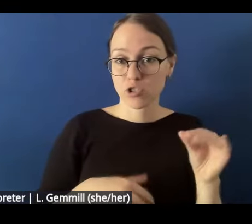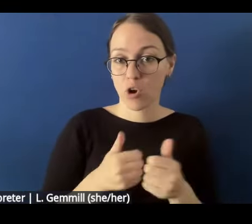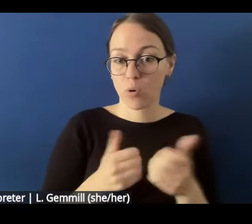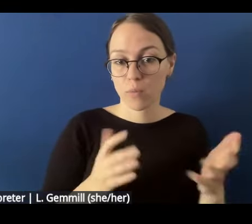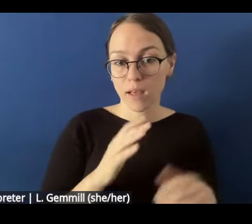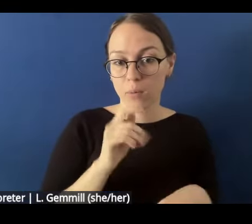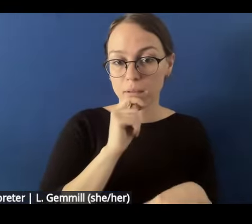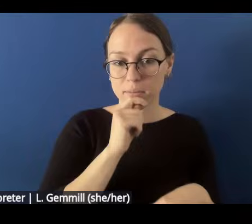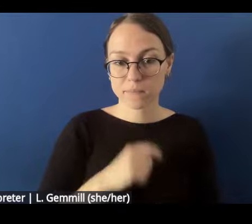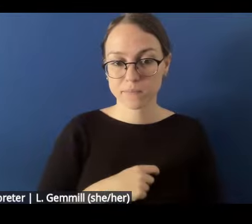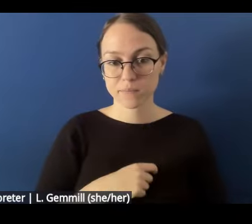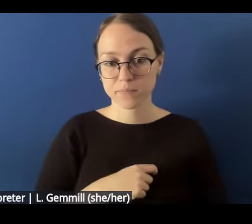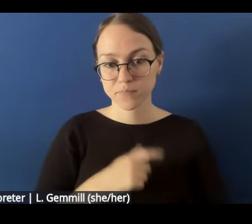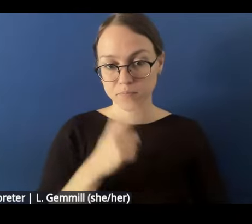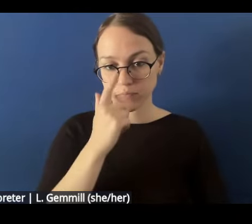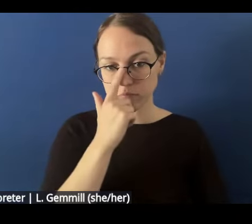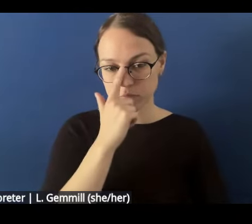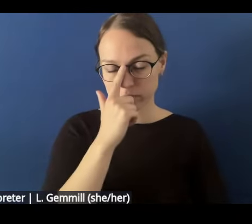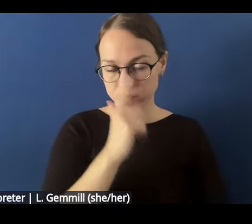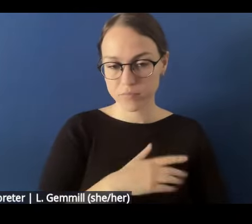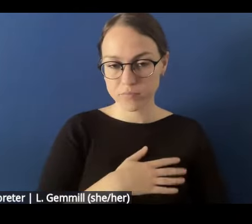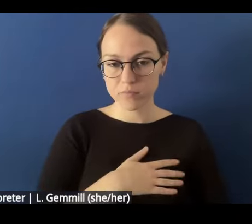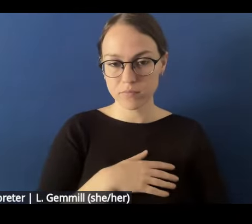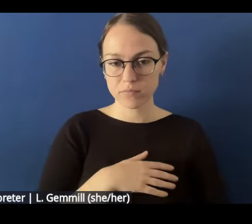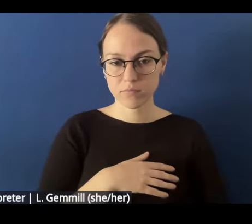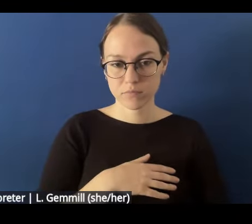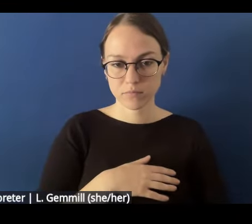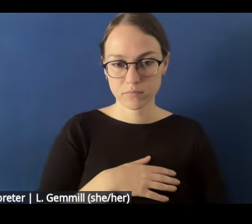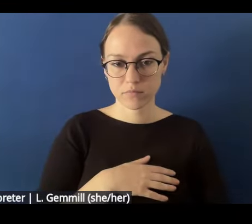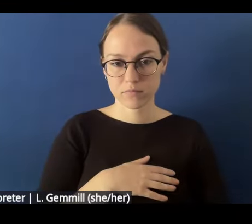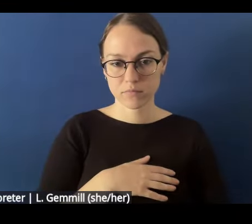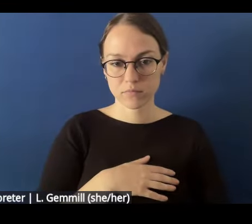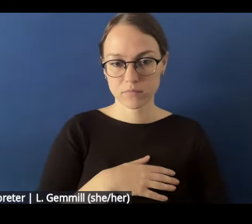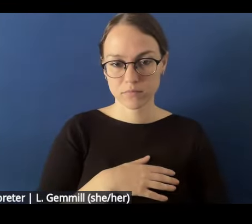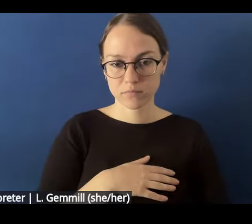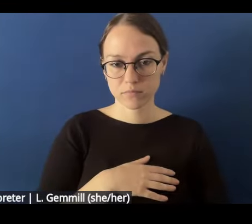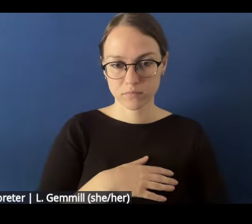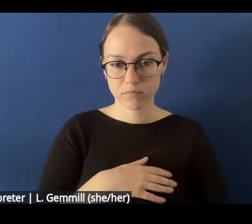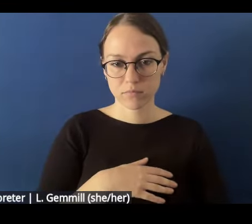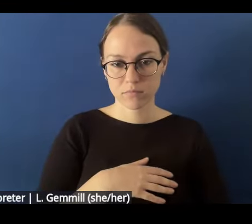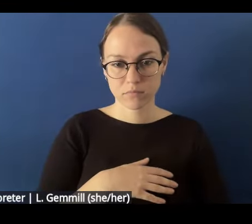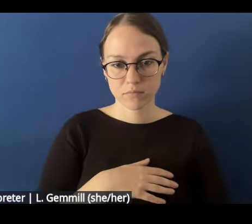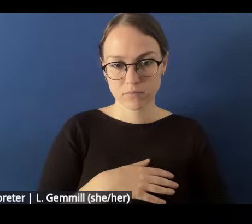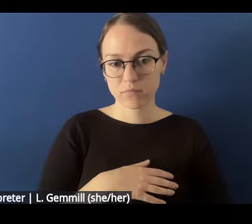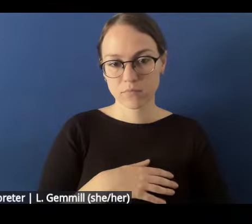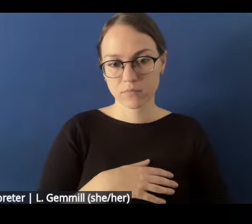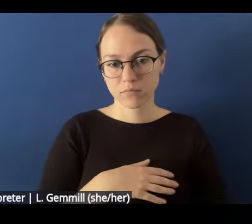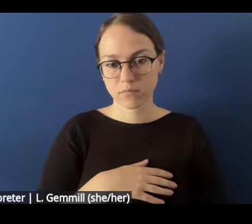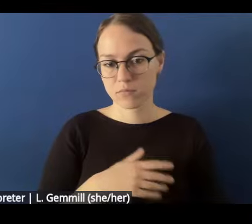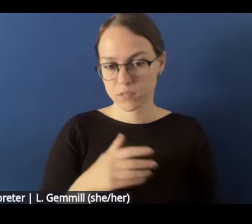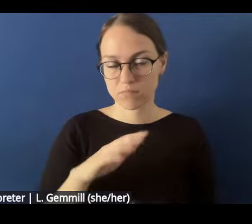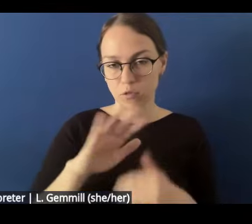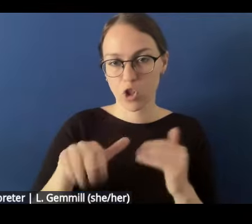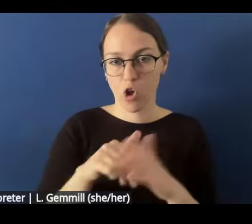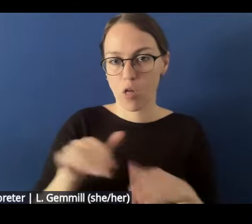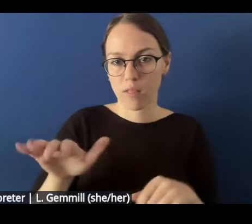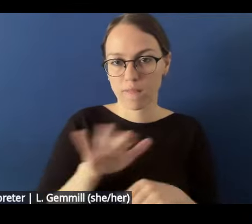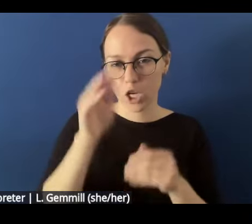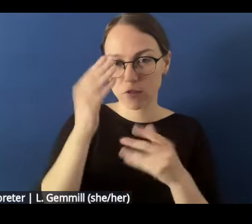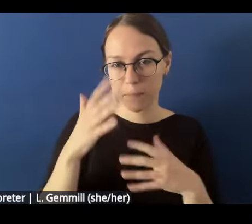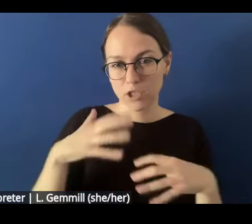unpaid, is also protected. So, right, so we have to recognize that, but what we're trying to do